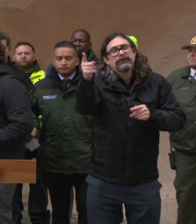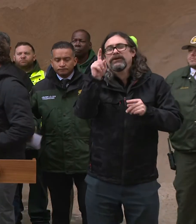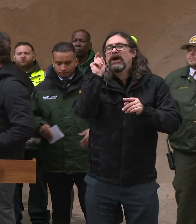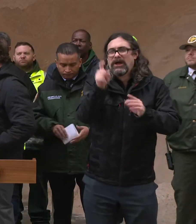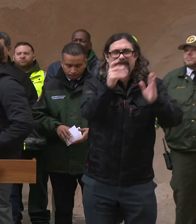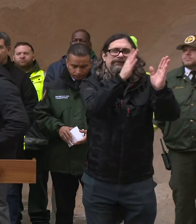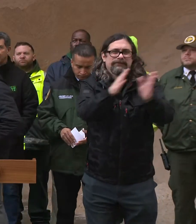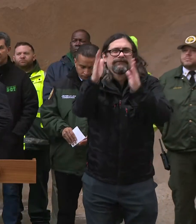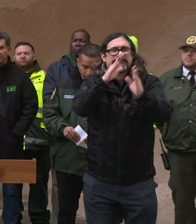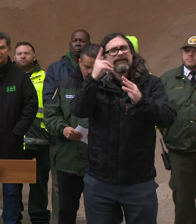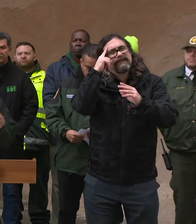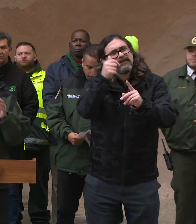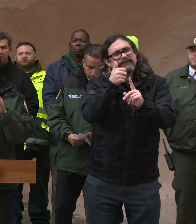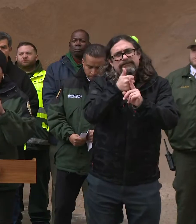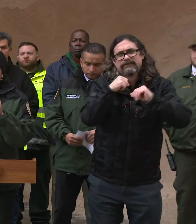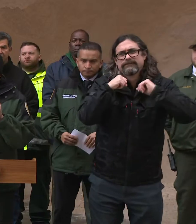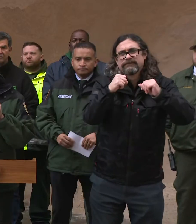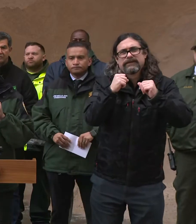Mayor.